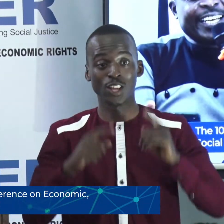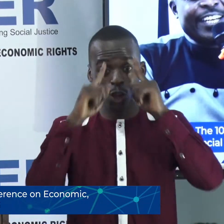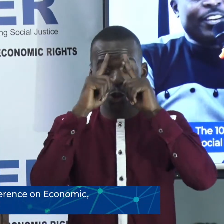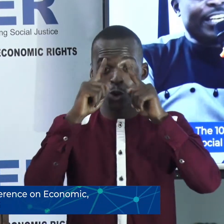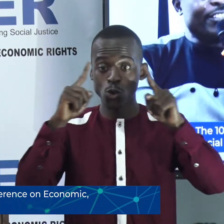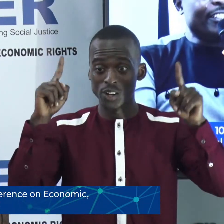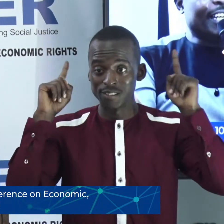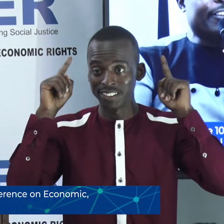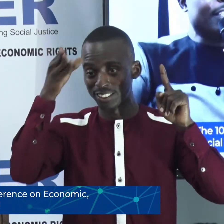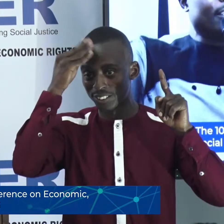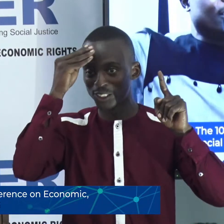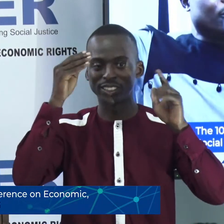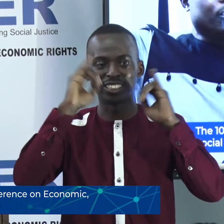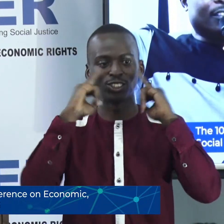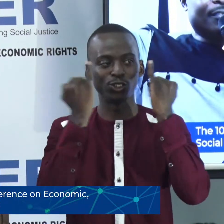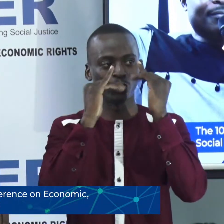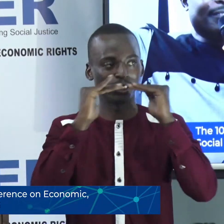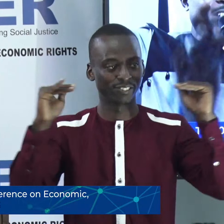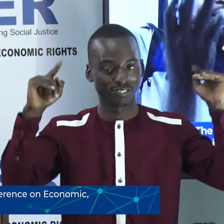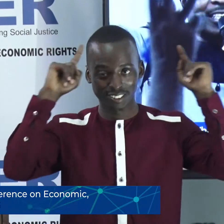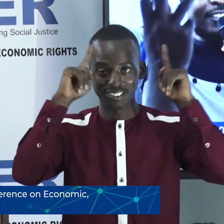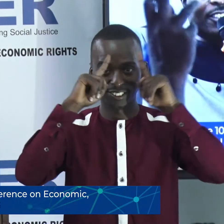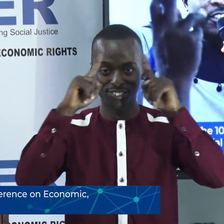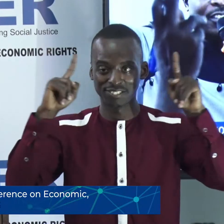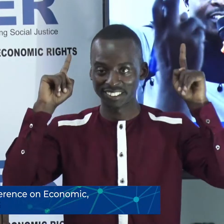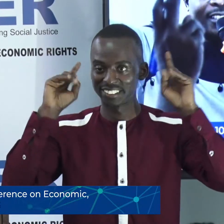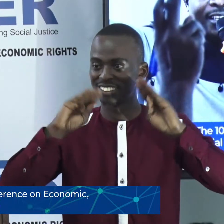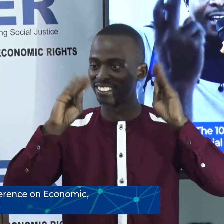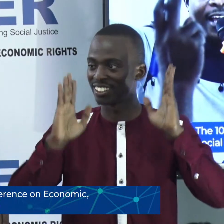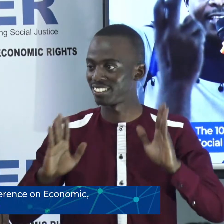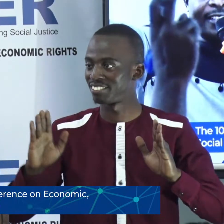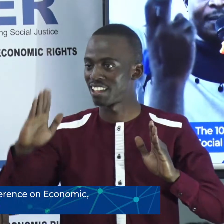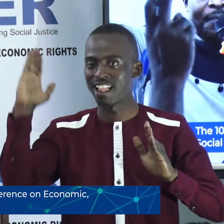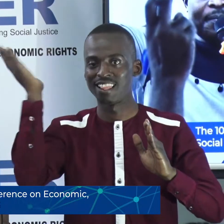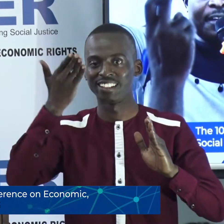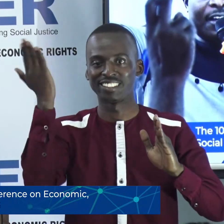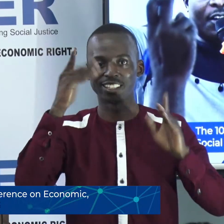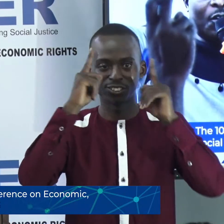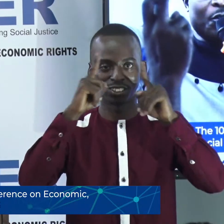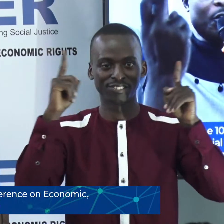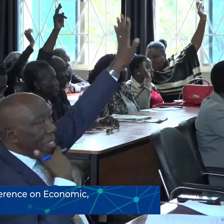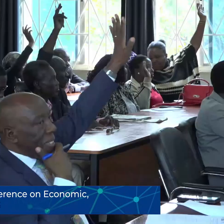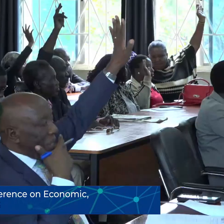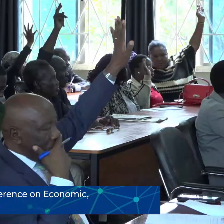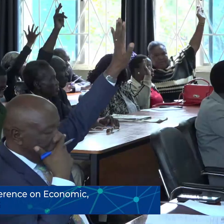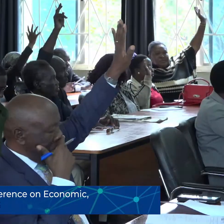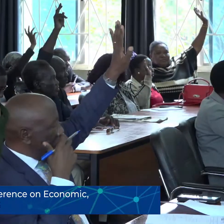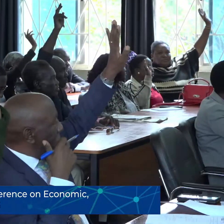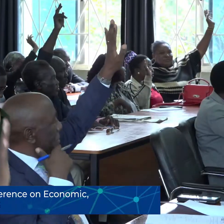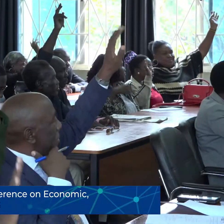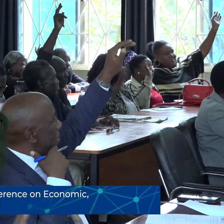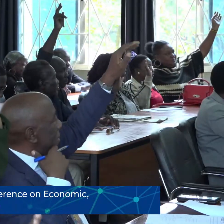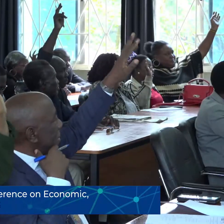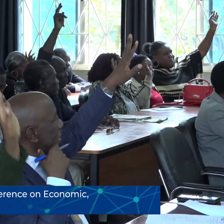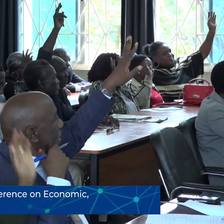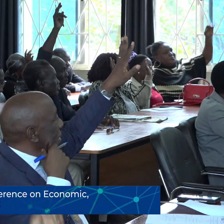University education, tertiary institution, tertiary institutions, hands up. Good,